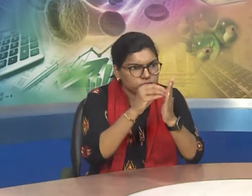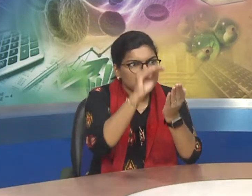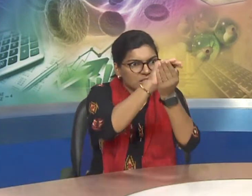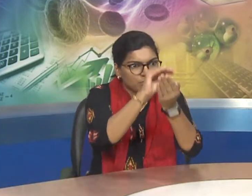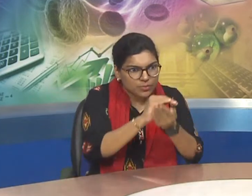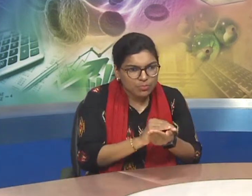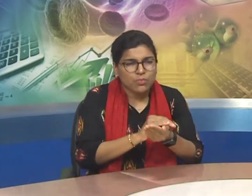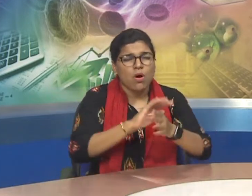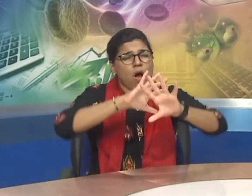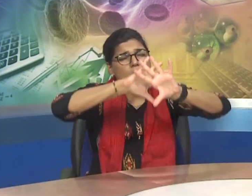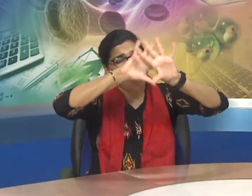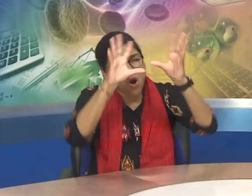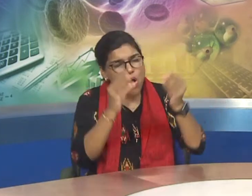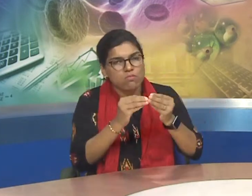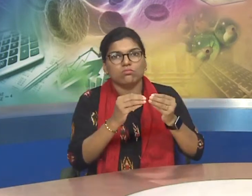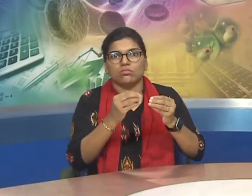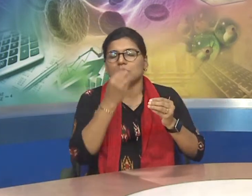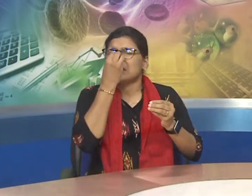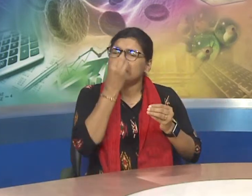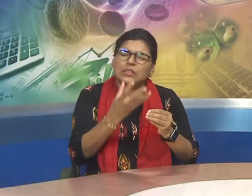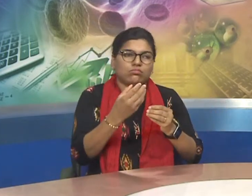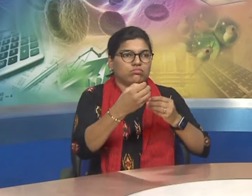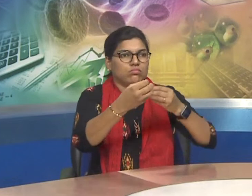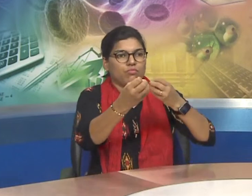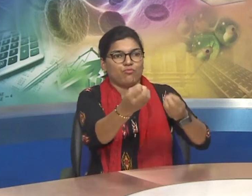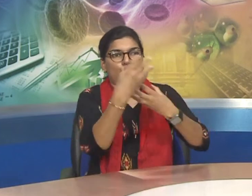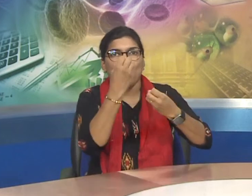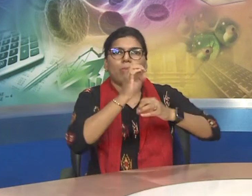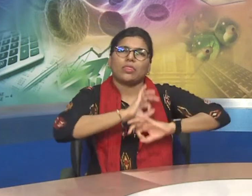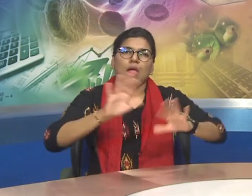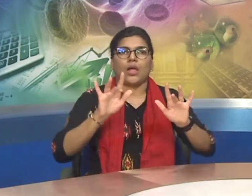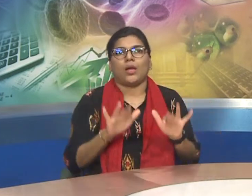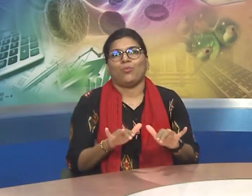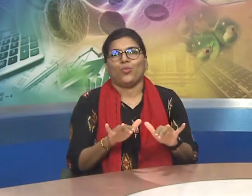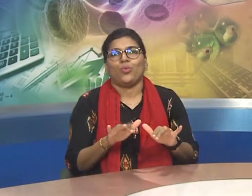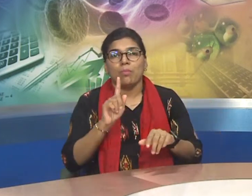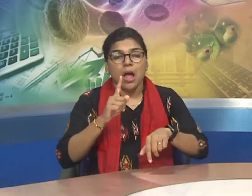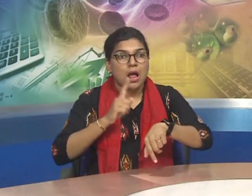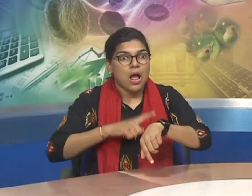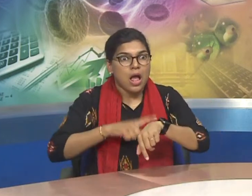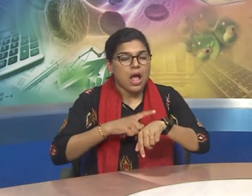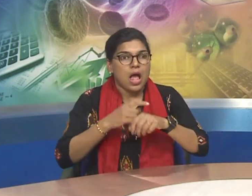serial management, budget administration and record keeping.